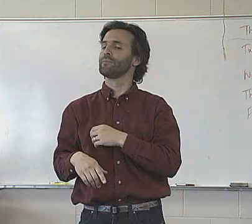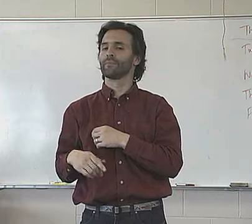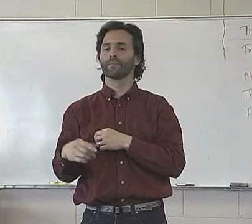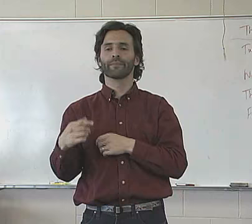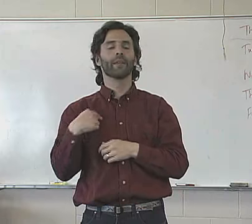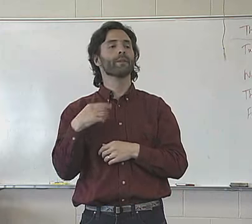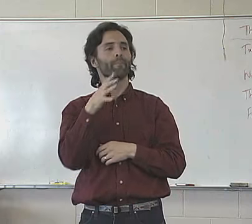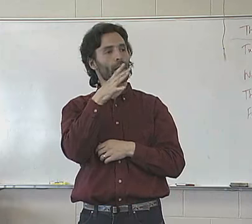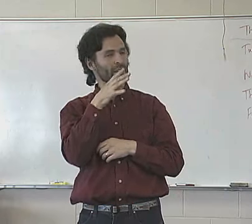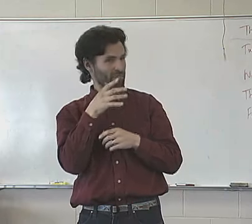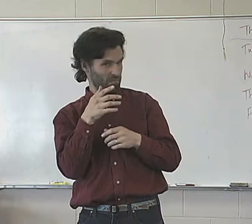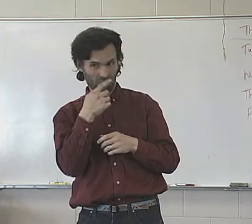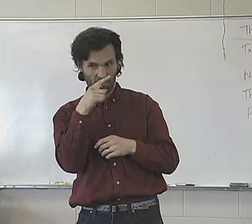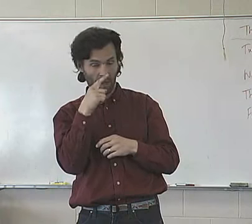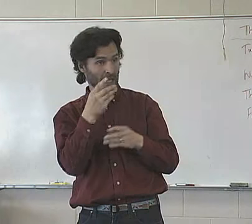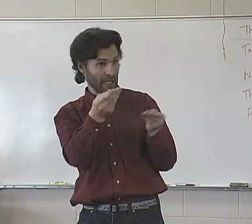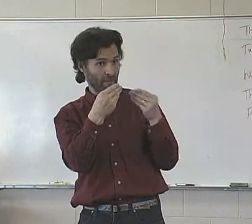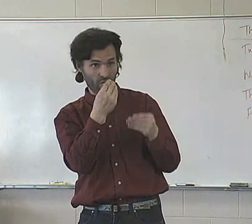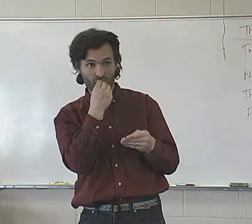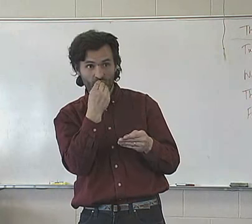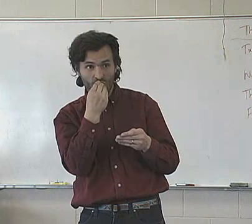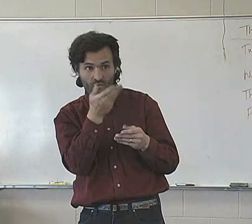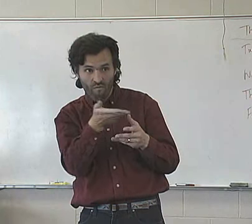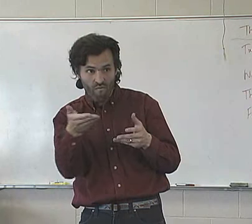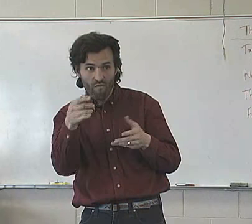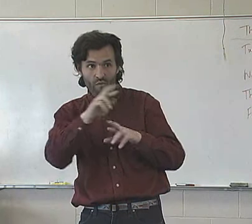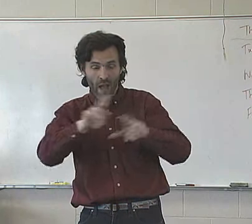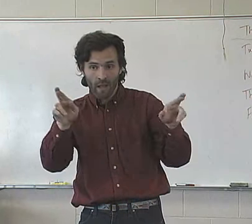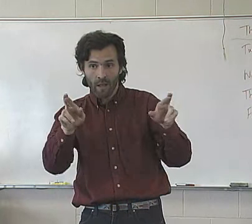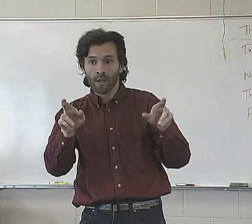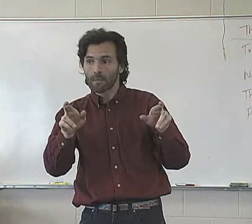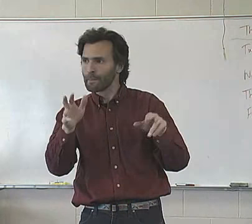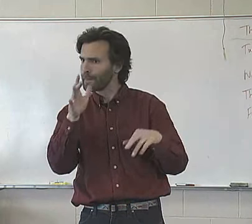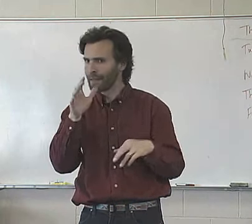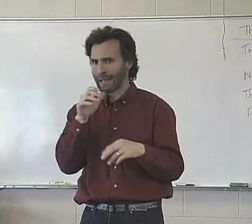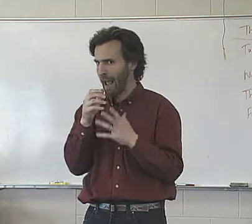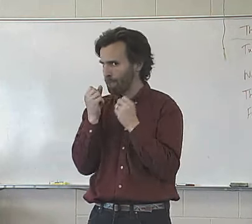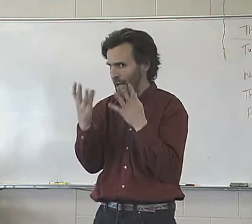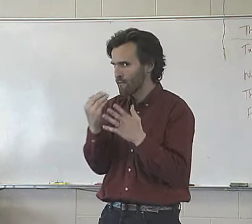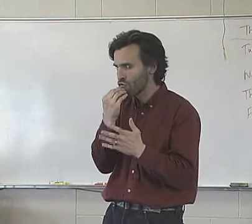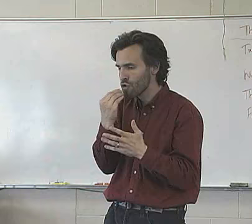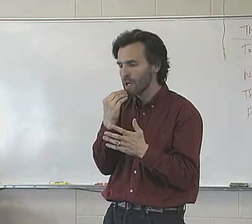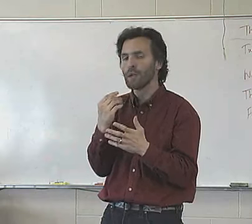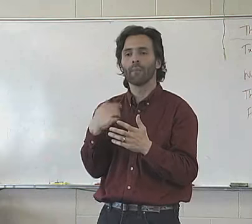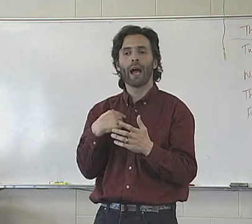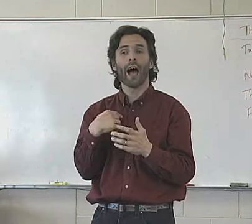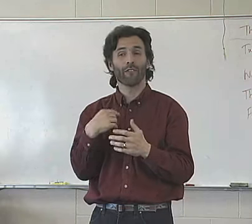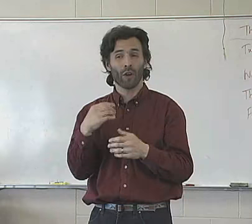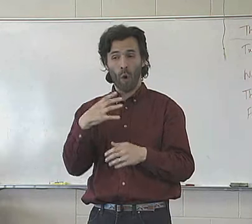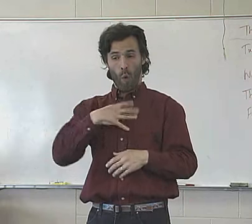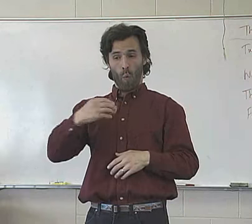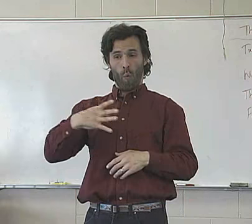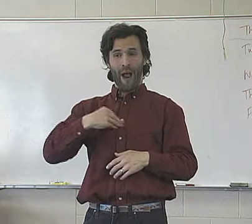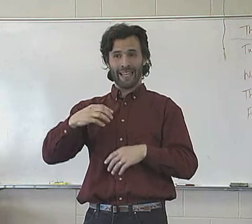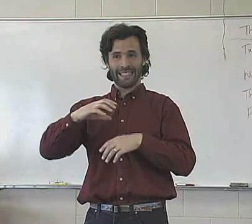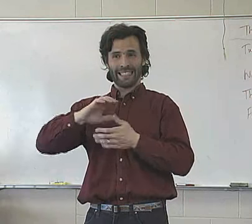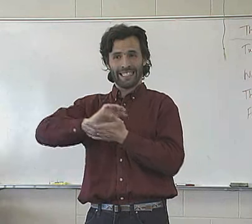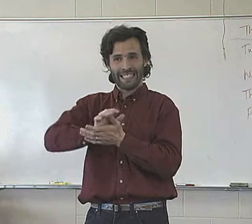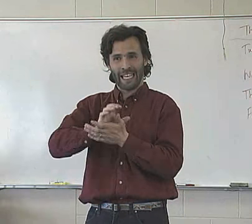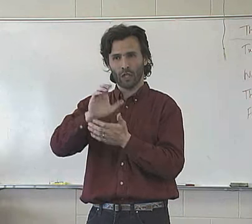to his mother and asked for some food, some provisions. Well, she had not much, but she had some big, juicy white cheese curds that she gave him, and